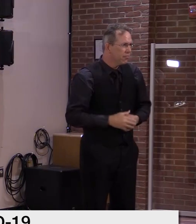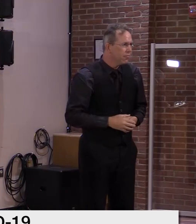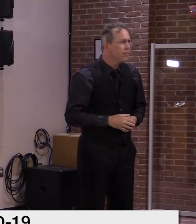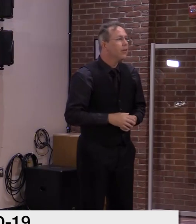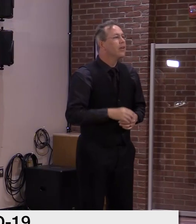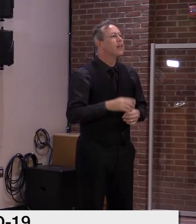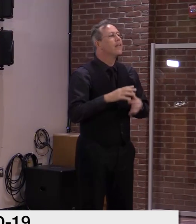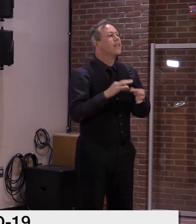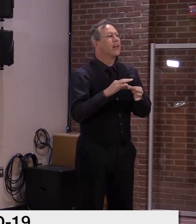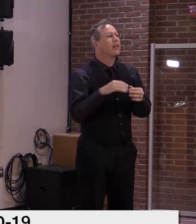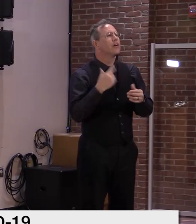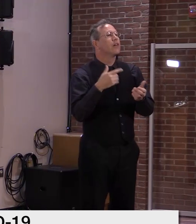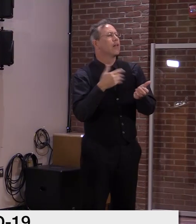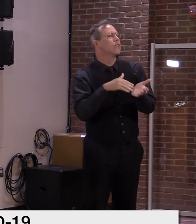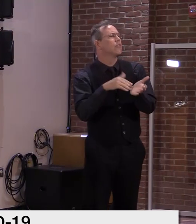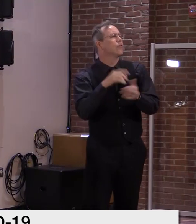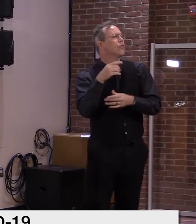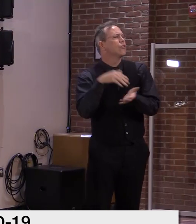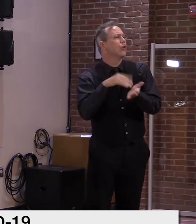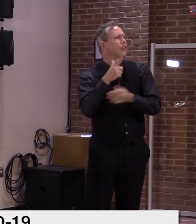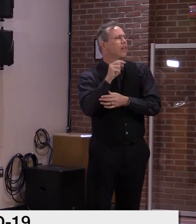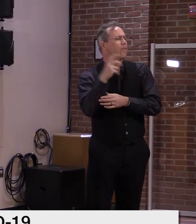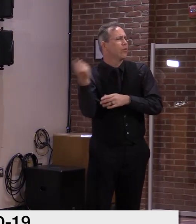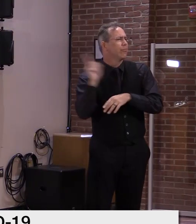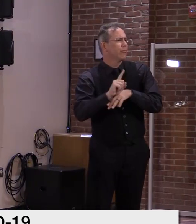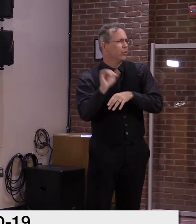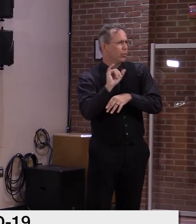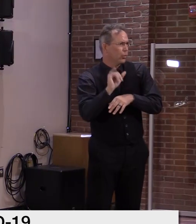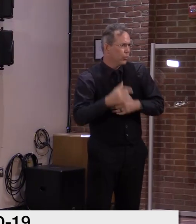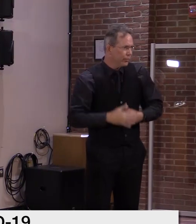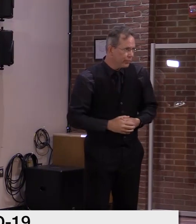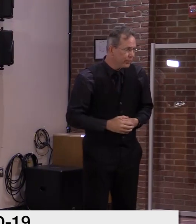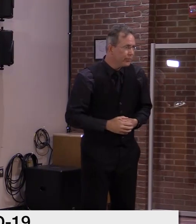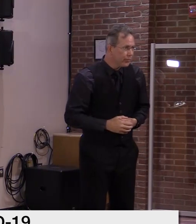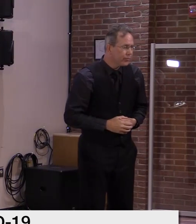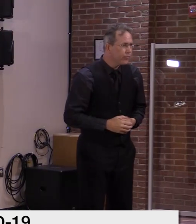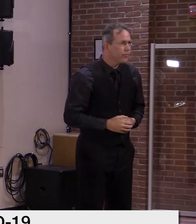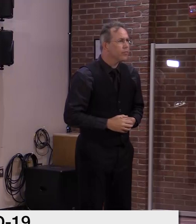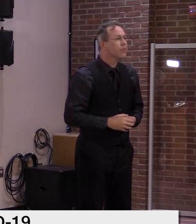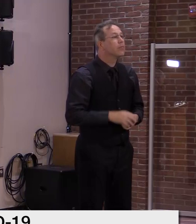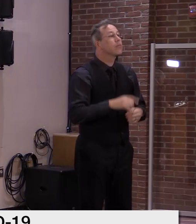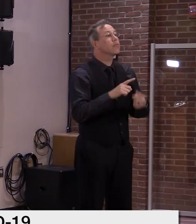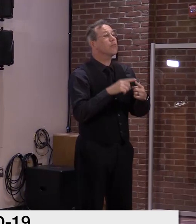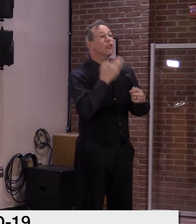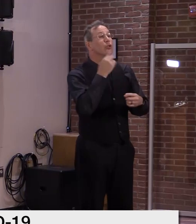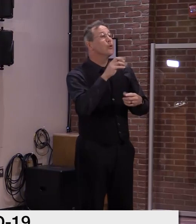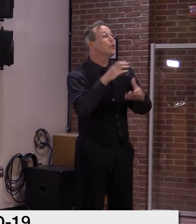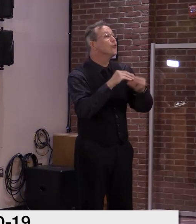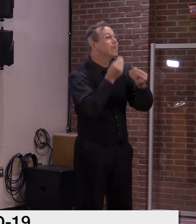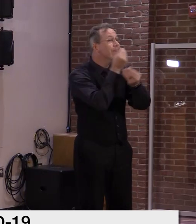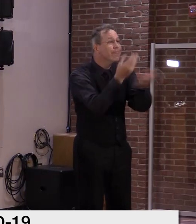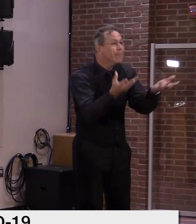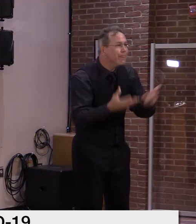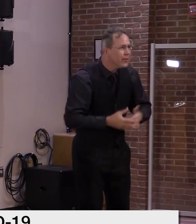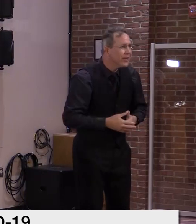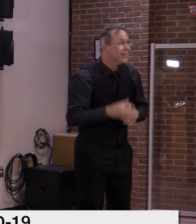Dr. Levine will provide a health update. The good news is Vermont is leading the way